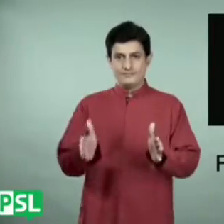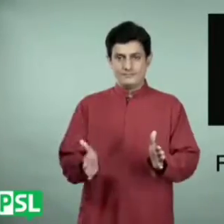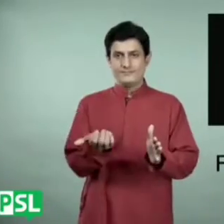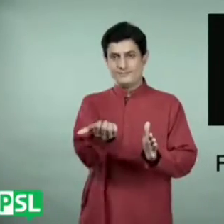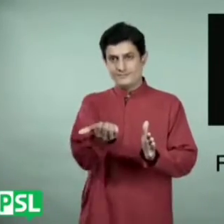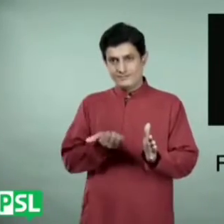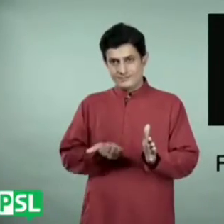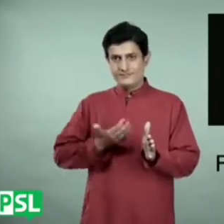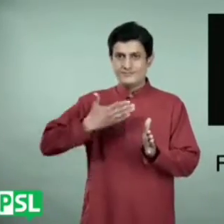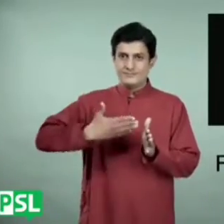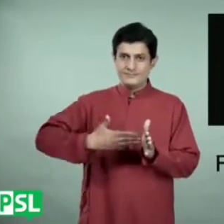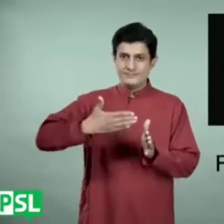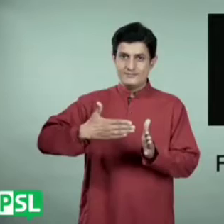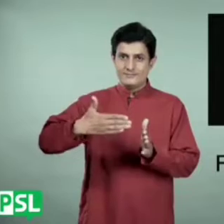Filing cabinet.